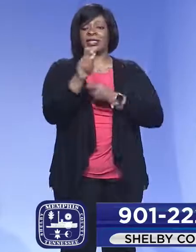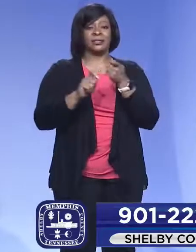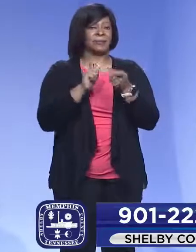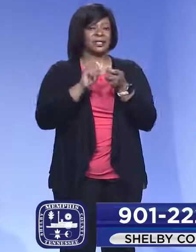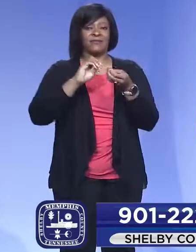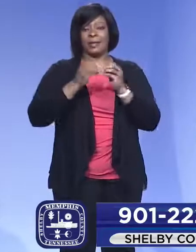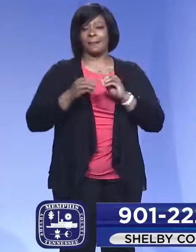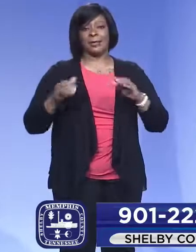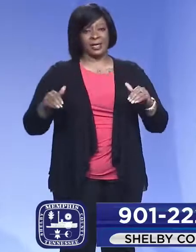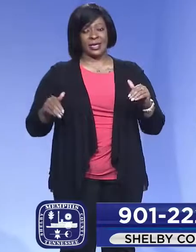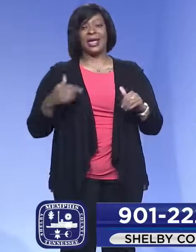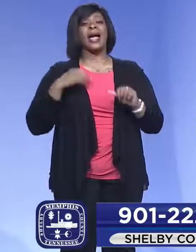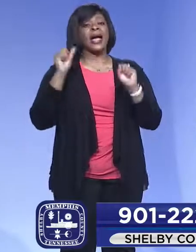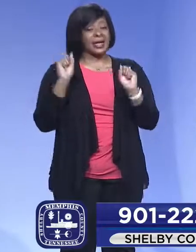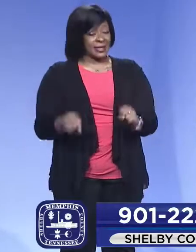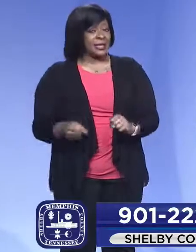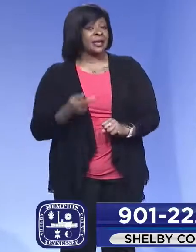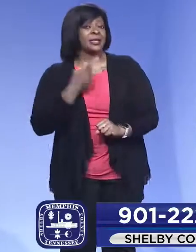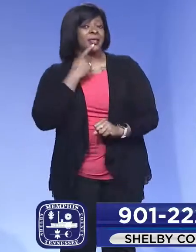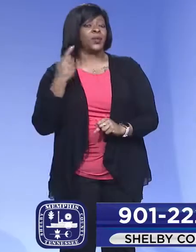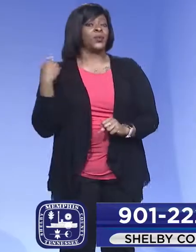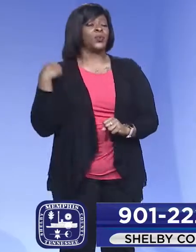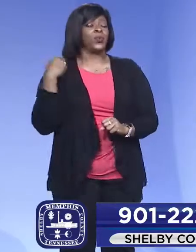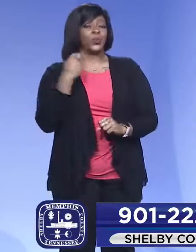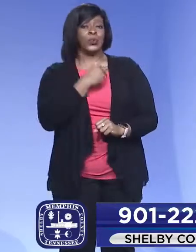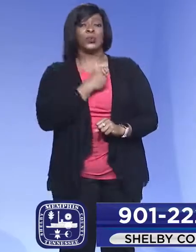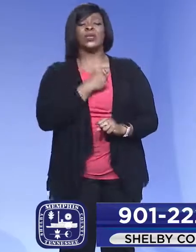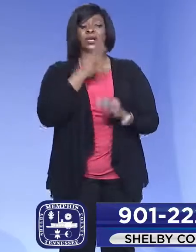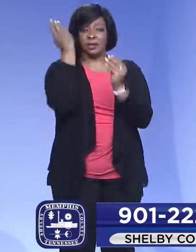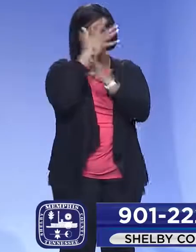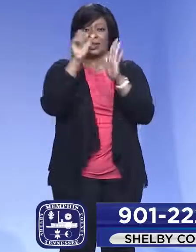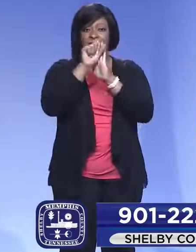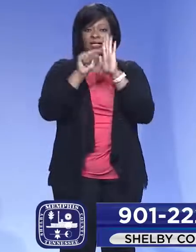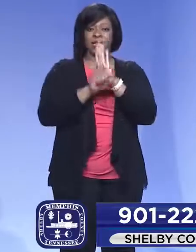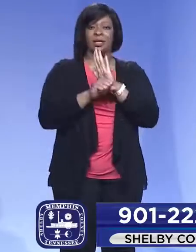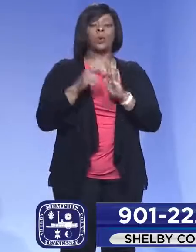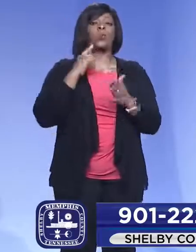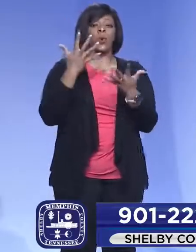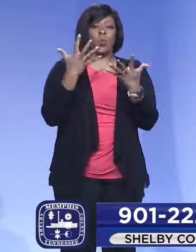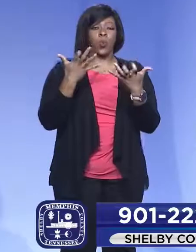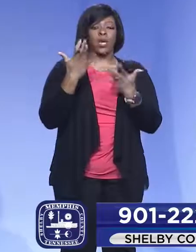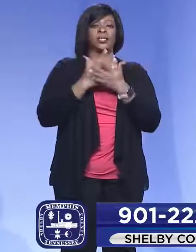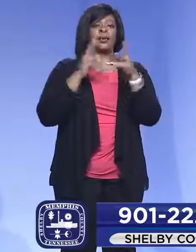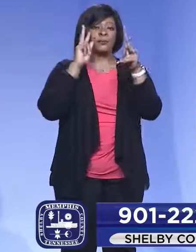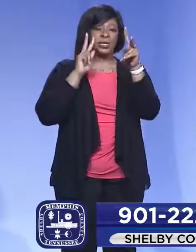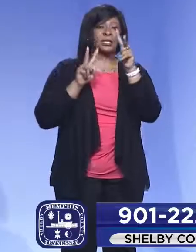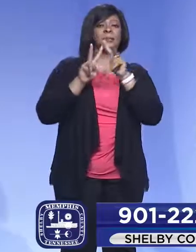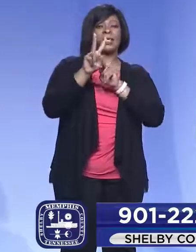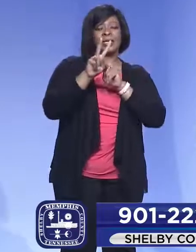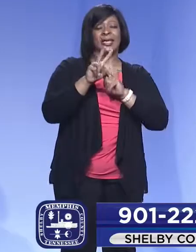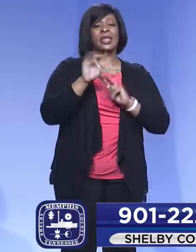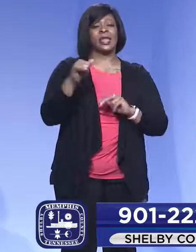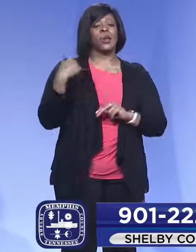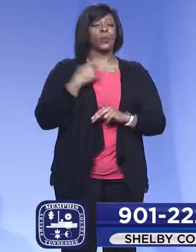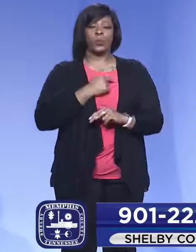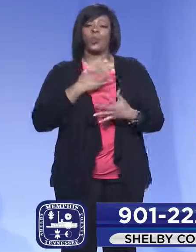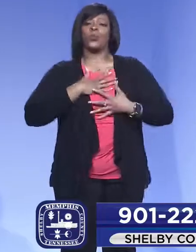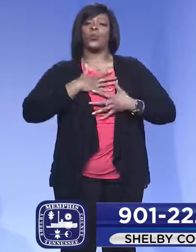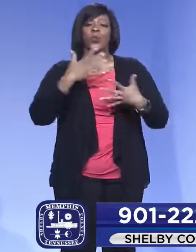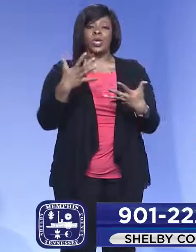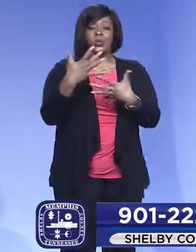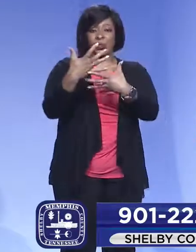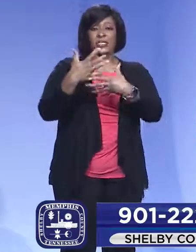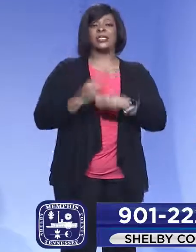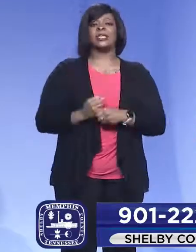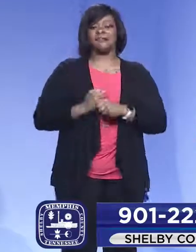specific number. I can say that we have said to the state that we would like some predictability and that we would be willing to